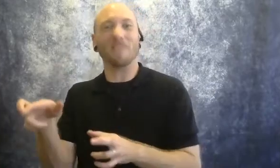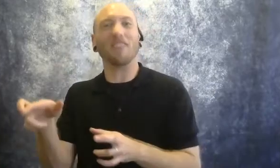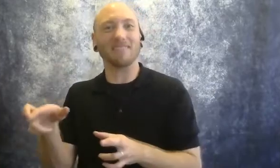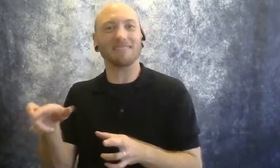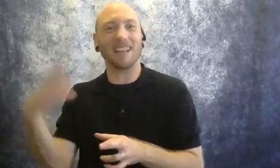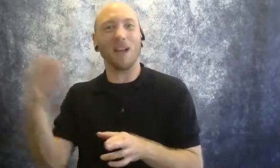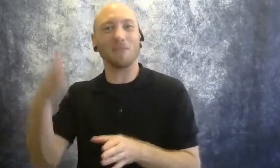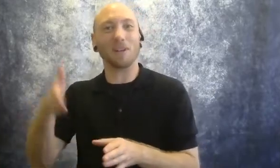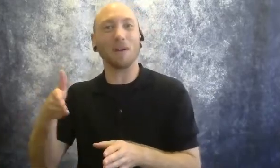into the River Thames.